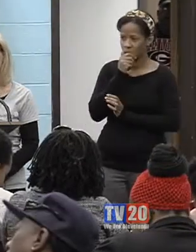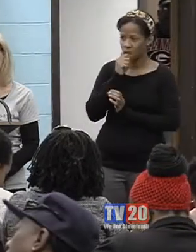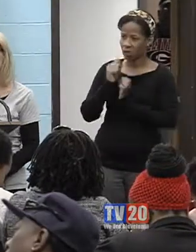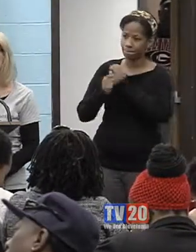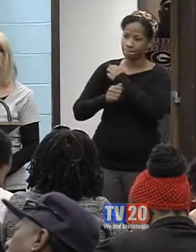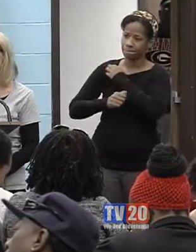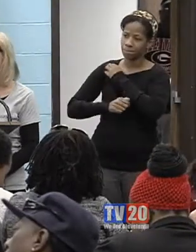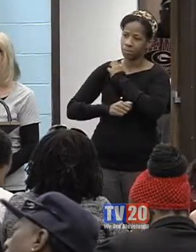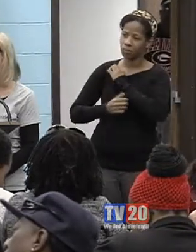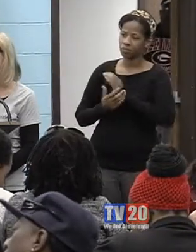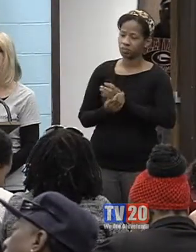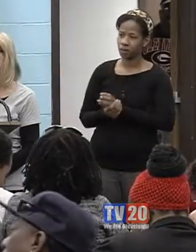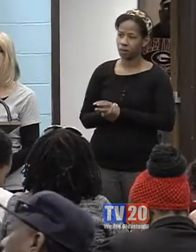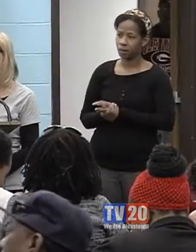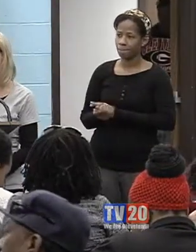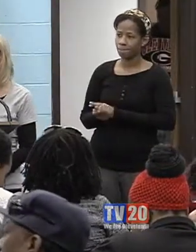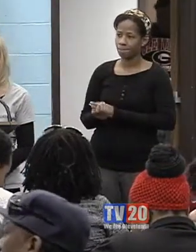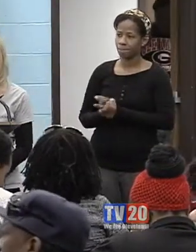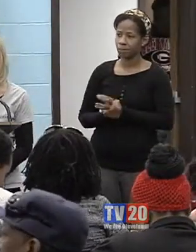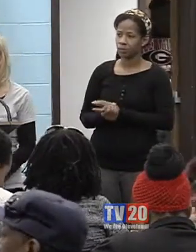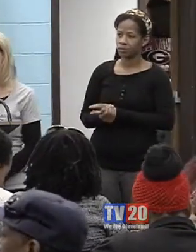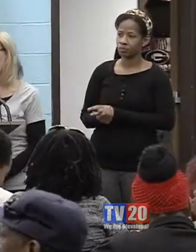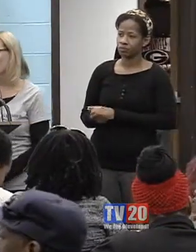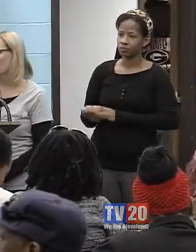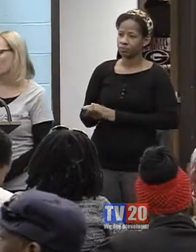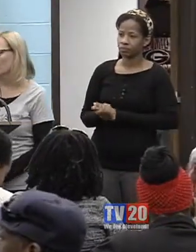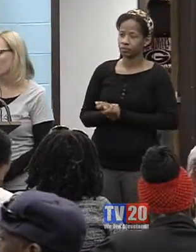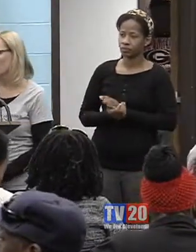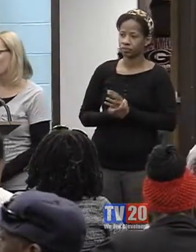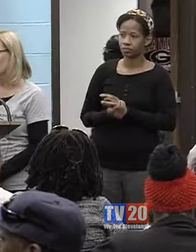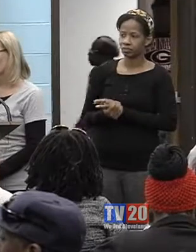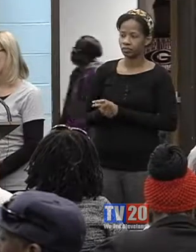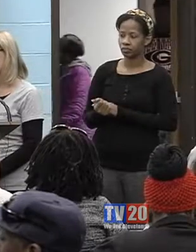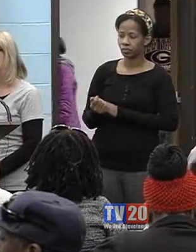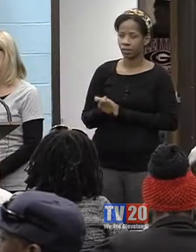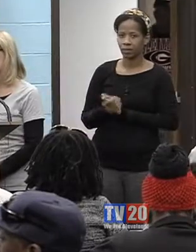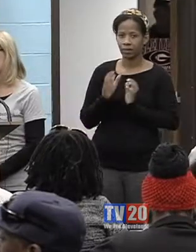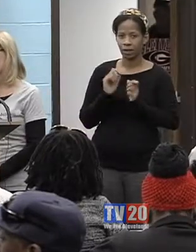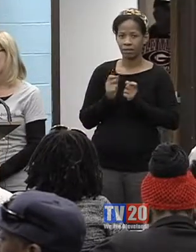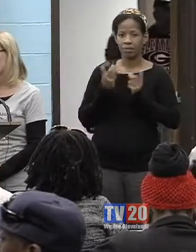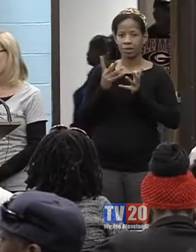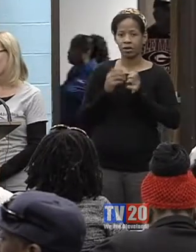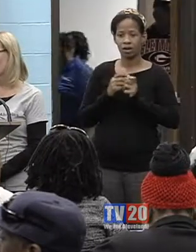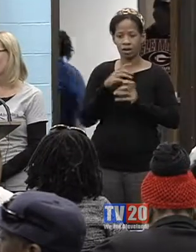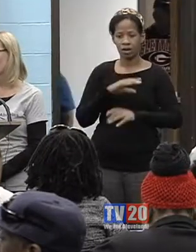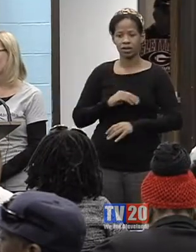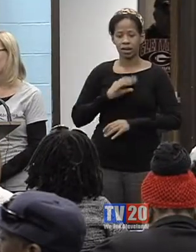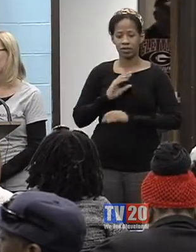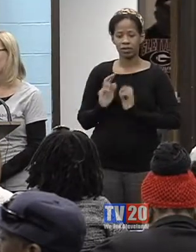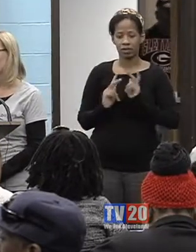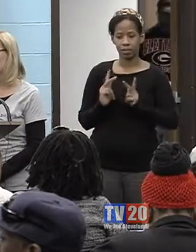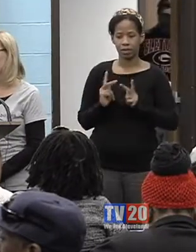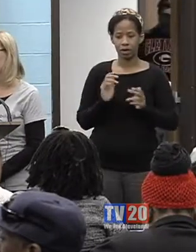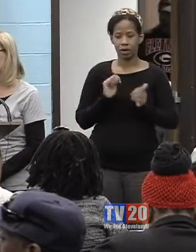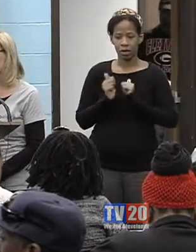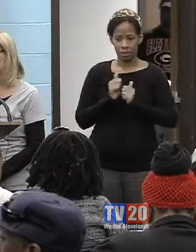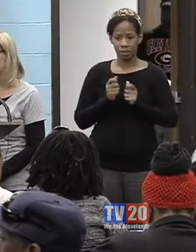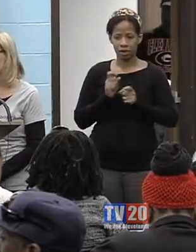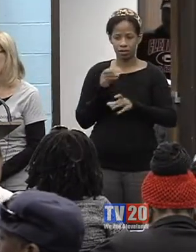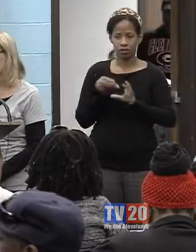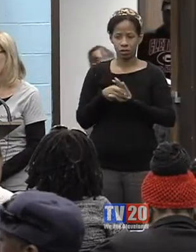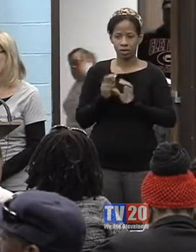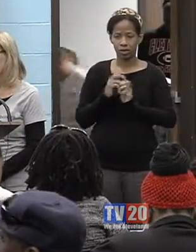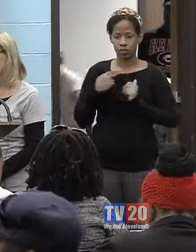if they need help. If they don't look like they need help, because they can be, and many are, competent, confident, competitive, and